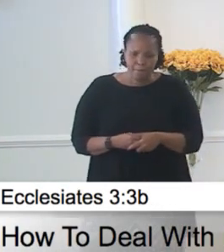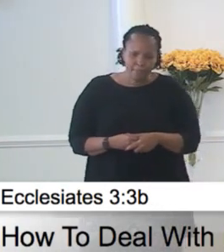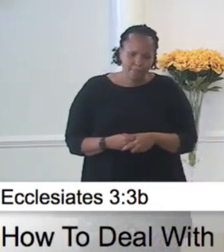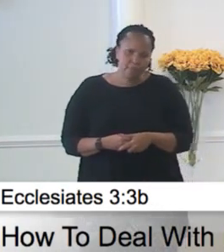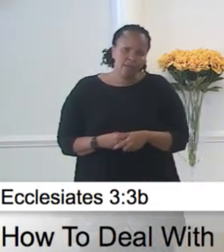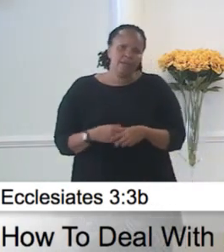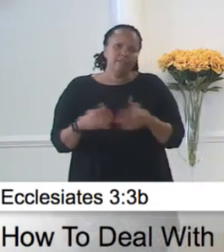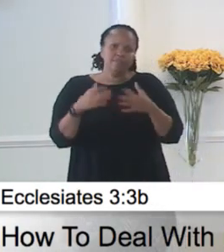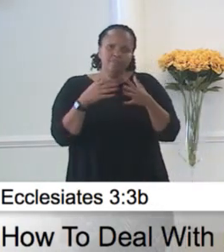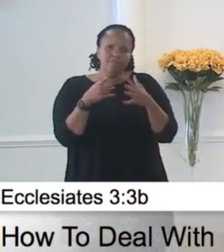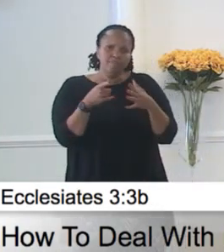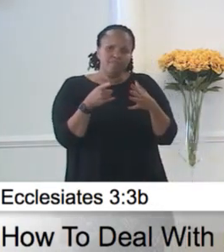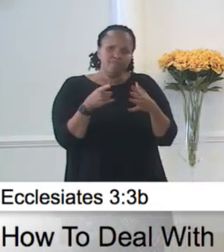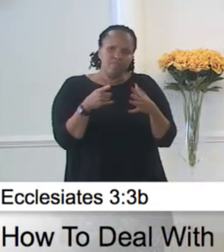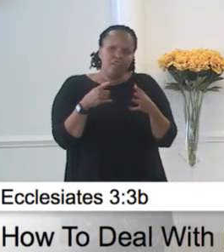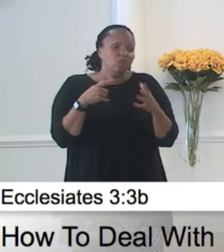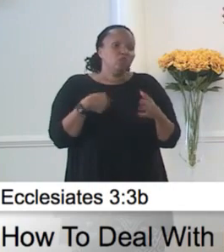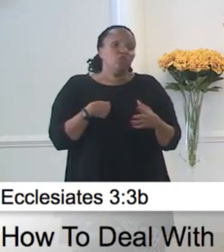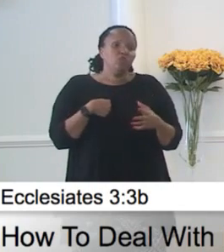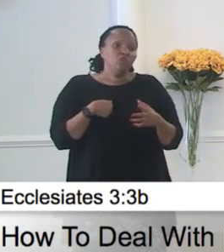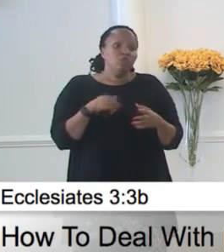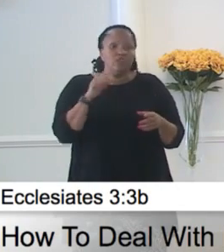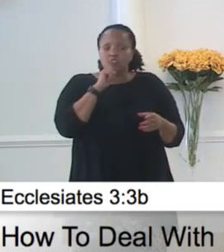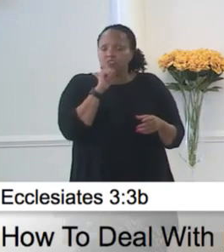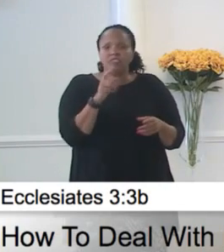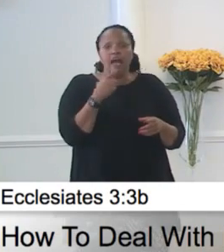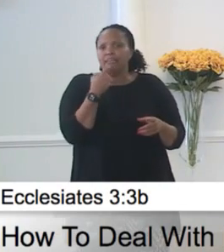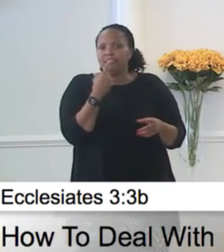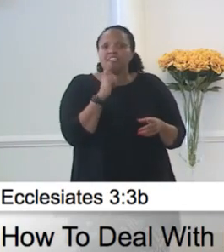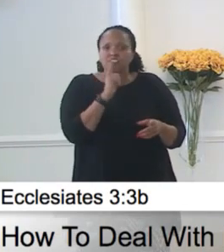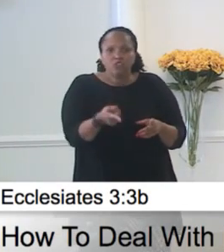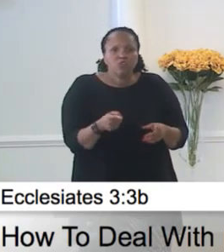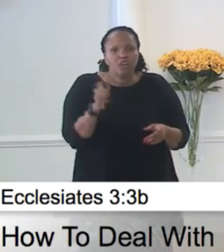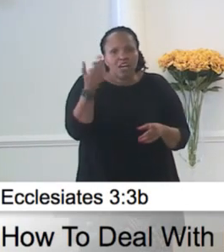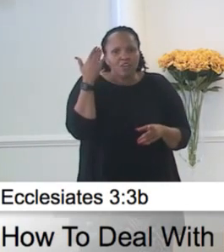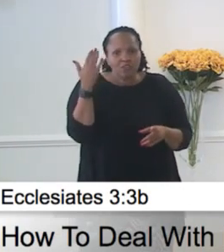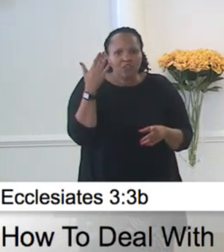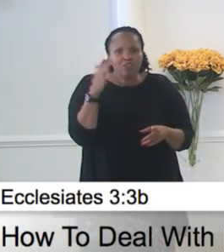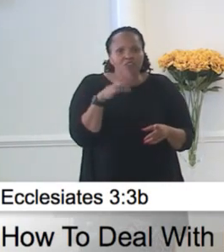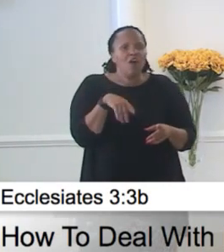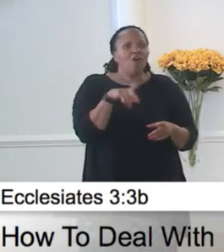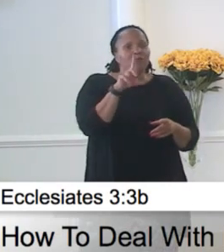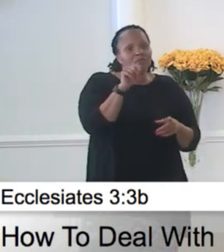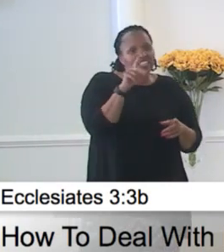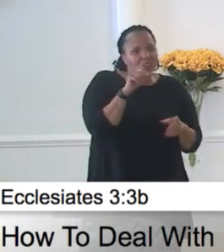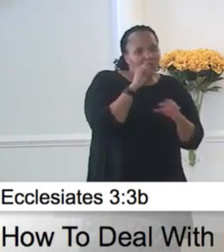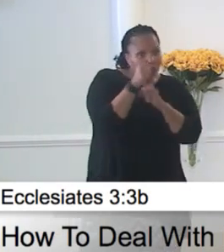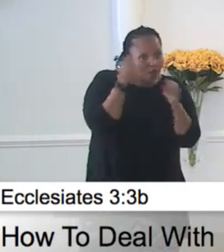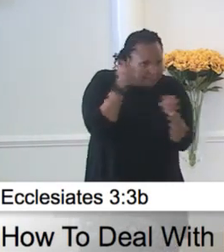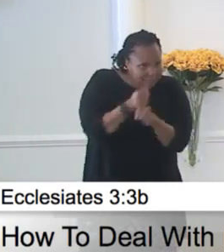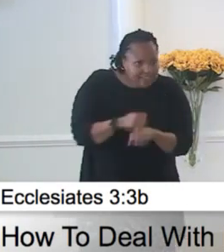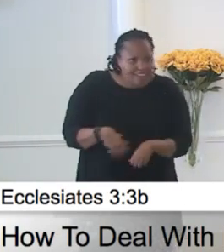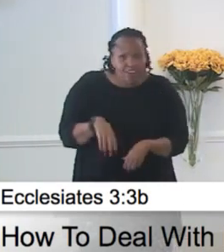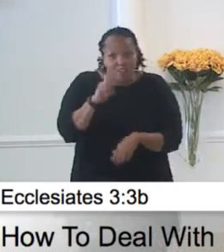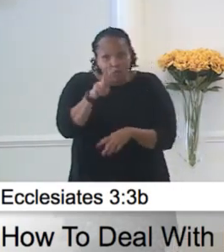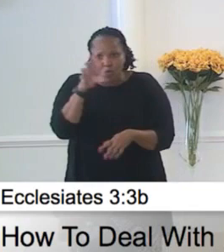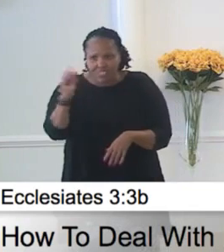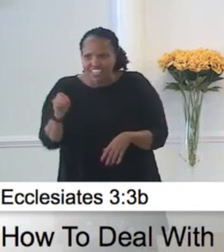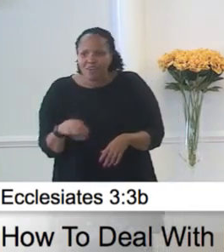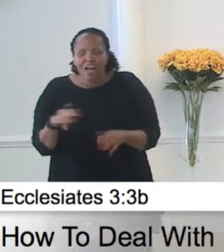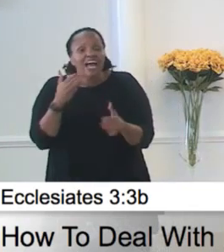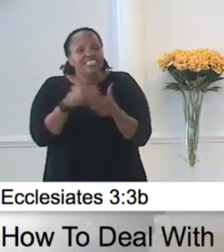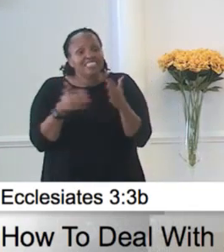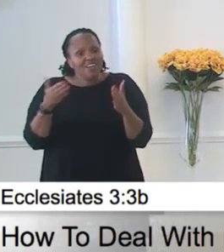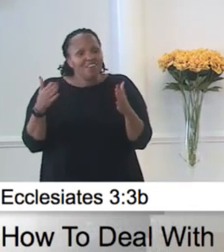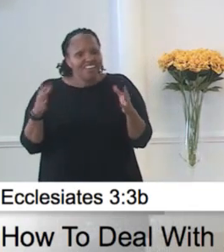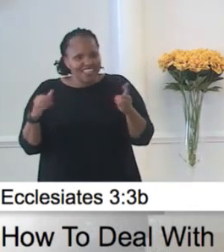2 years. You don't want to admit it, but I will say 2 years. You put the zero on when you get in the car. Some things he's been trying to